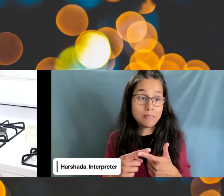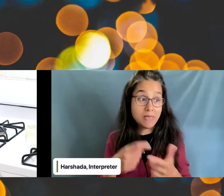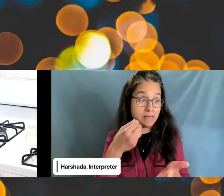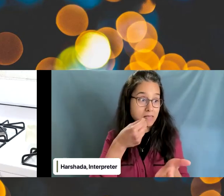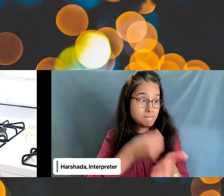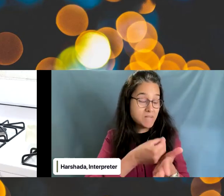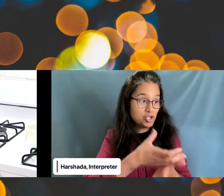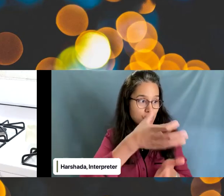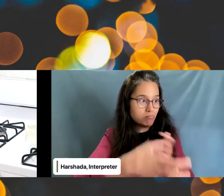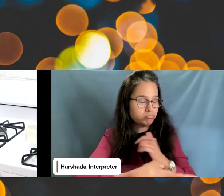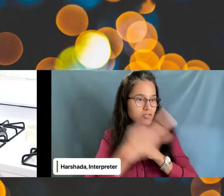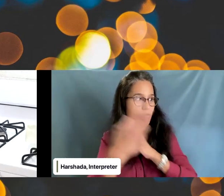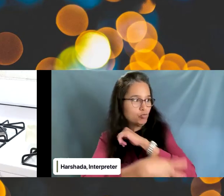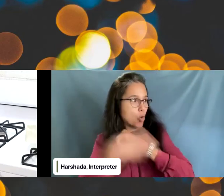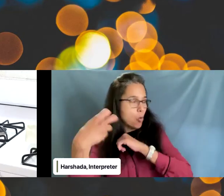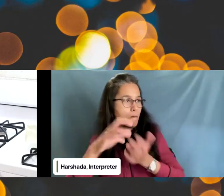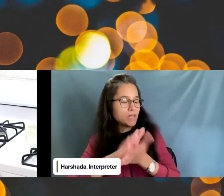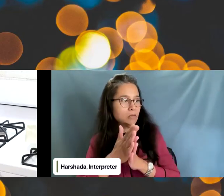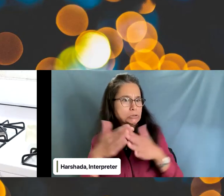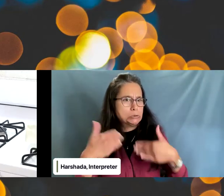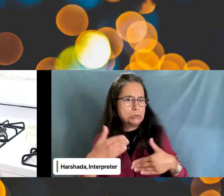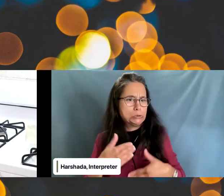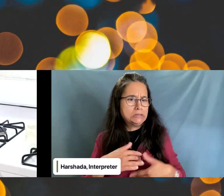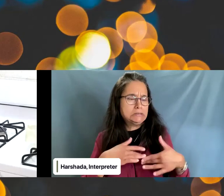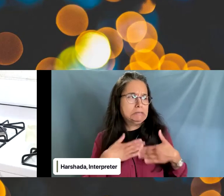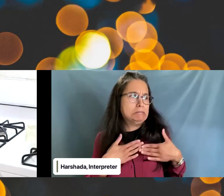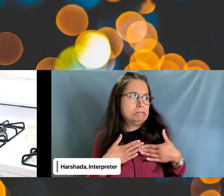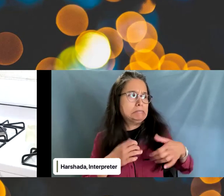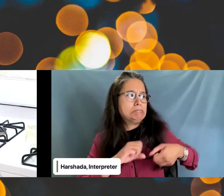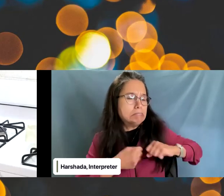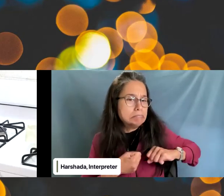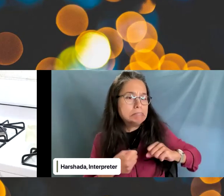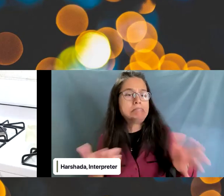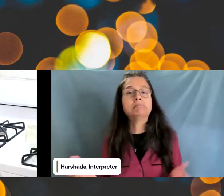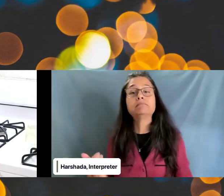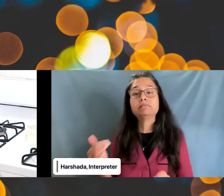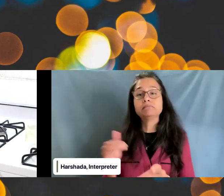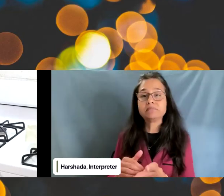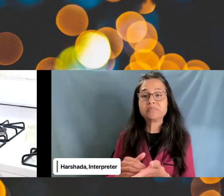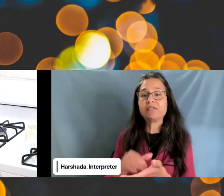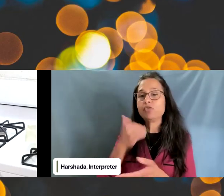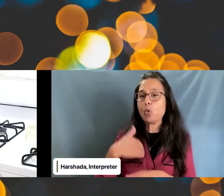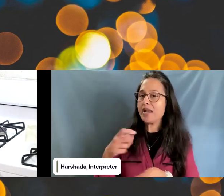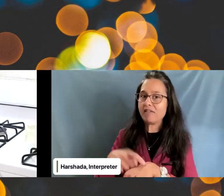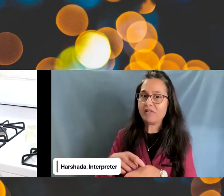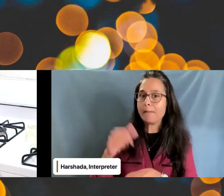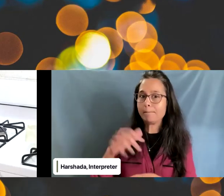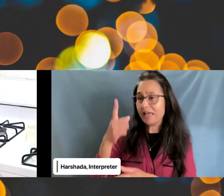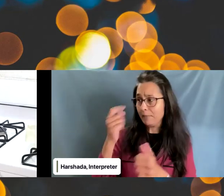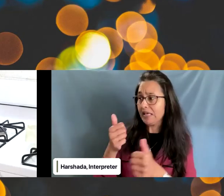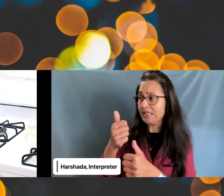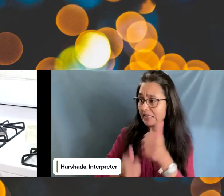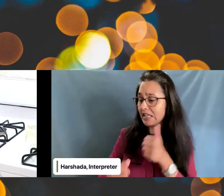that more devastating. But again, we didn't have time, man, because each episode was half an hour.